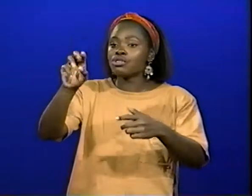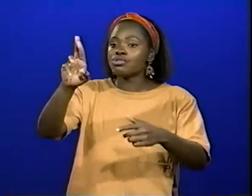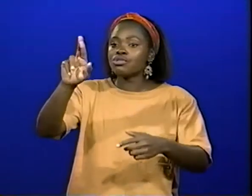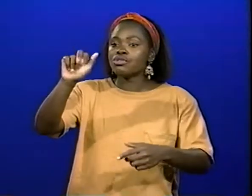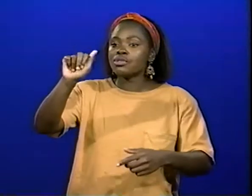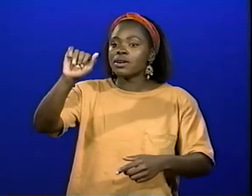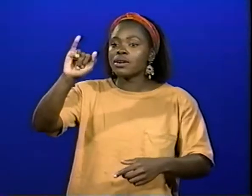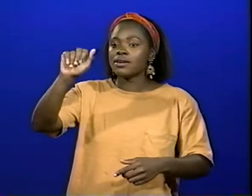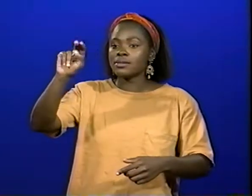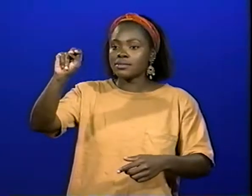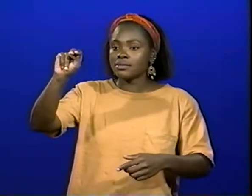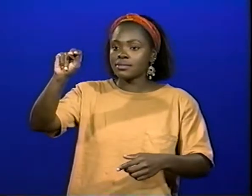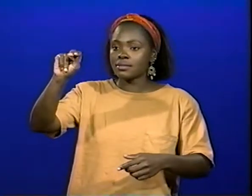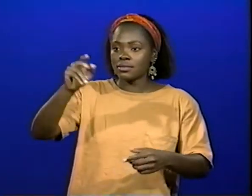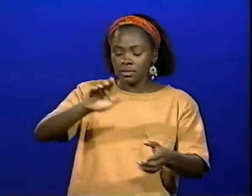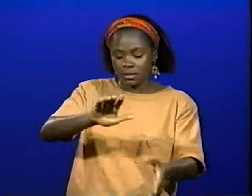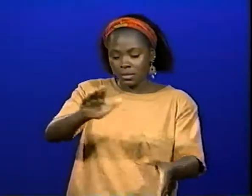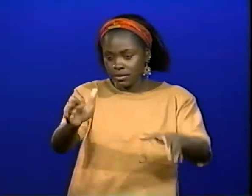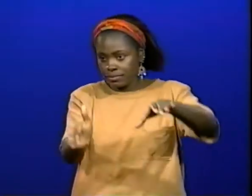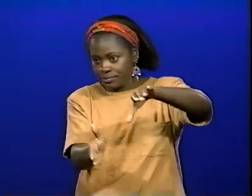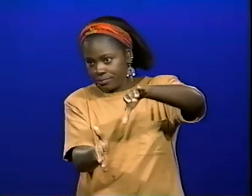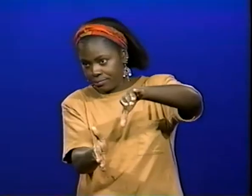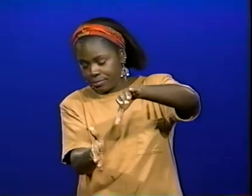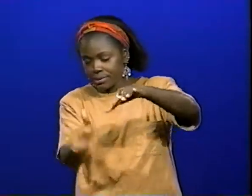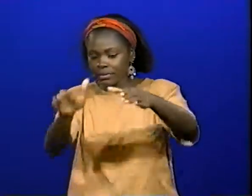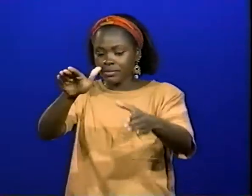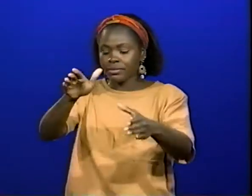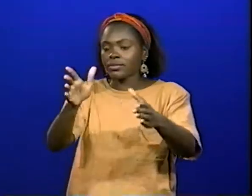When you're done, drain the liquid into the sink.